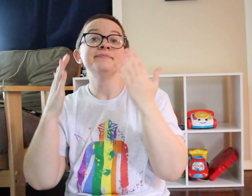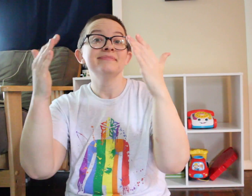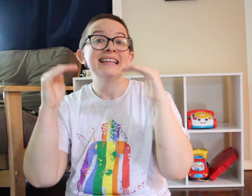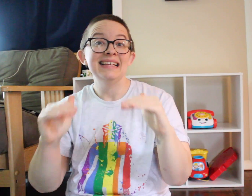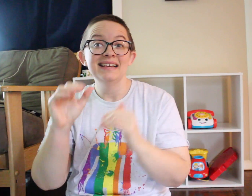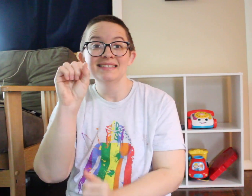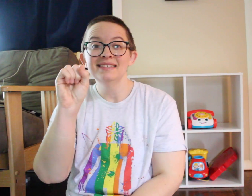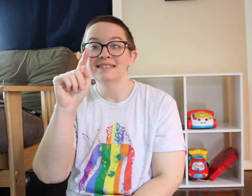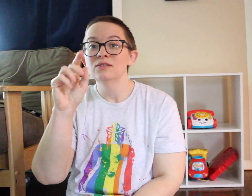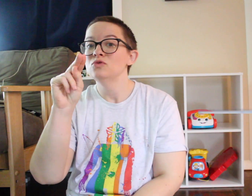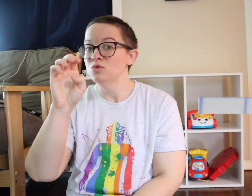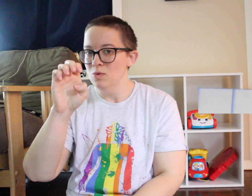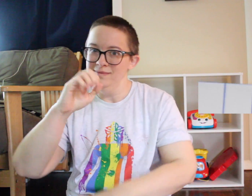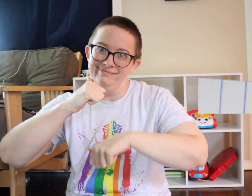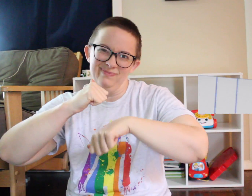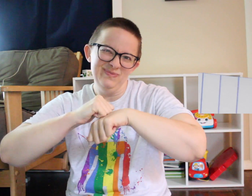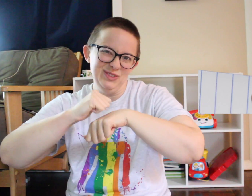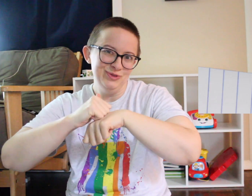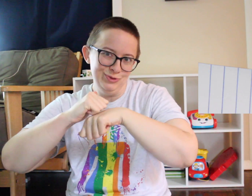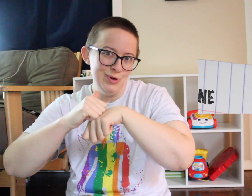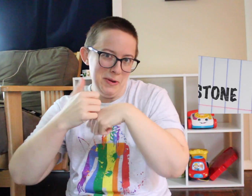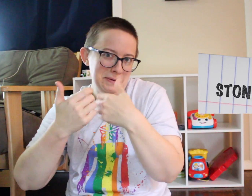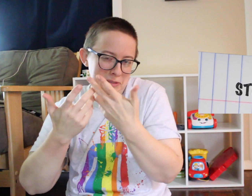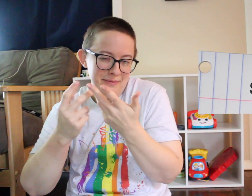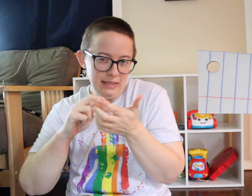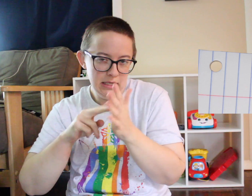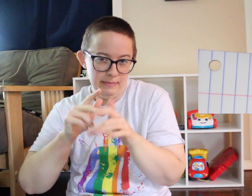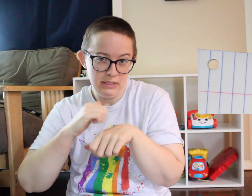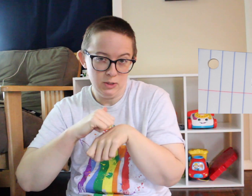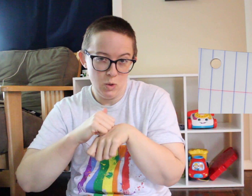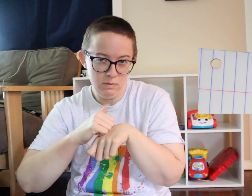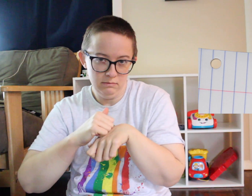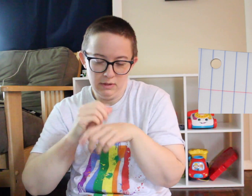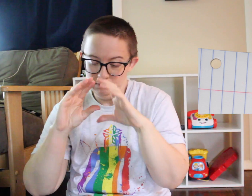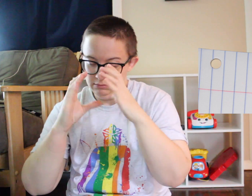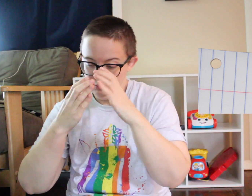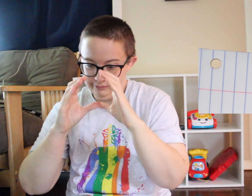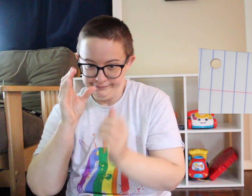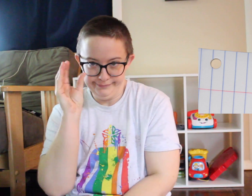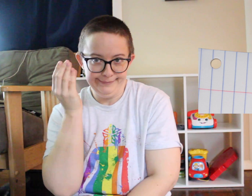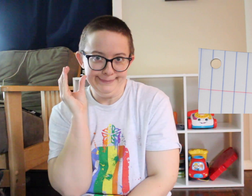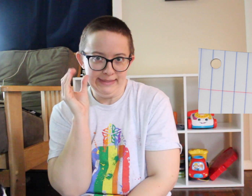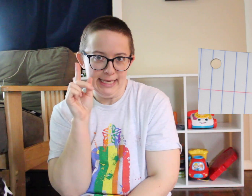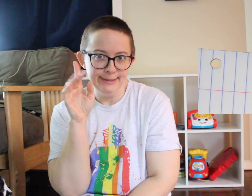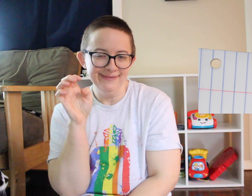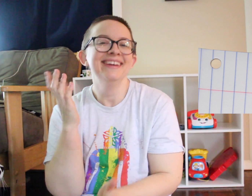it. Next is Stone, which is a stone, like a hard